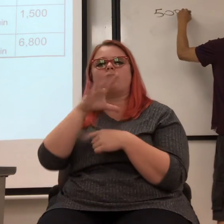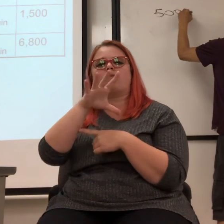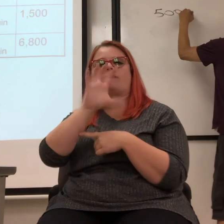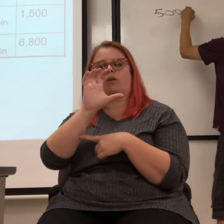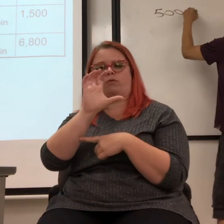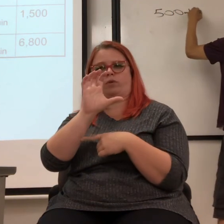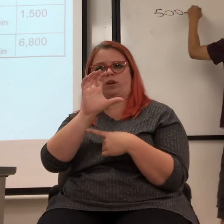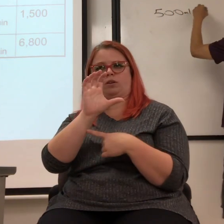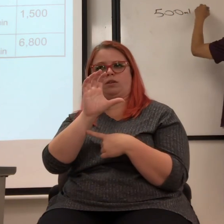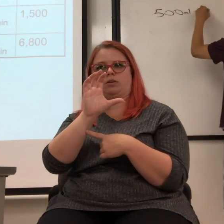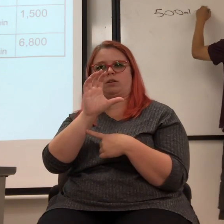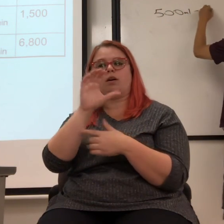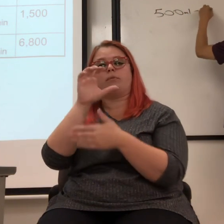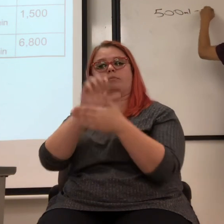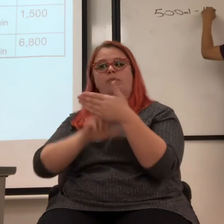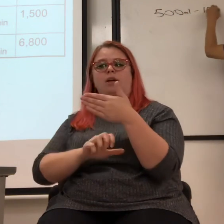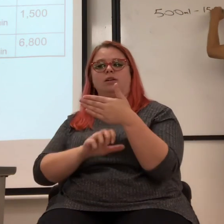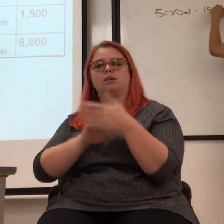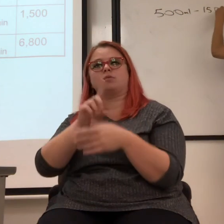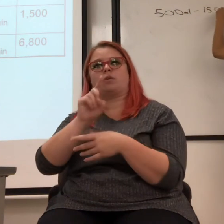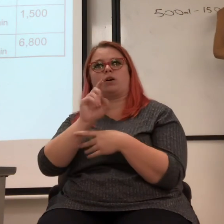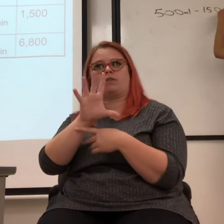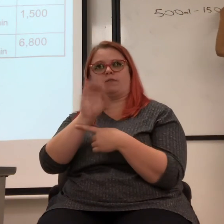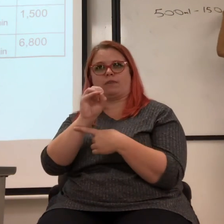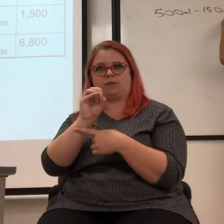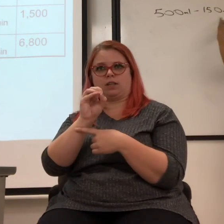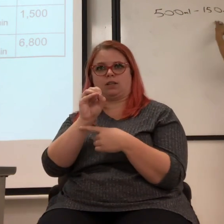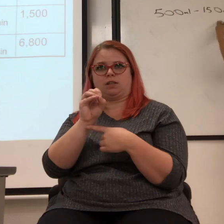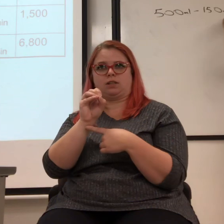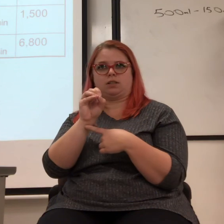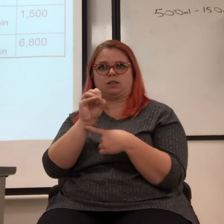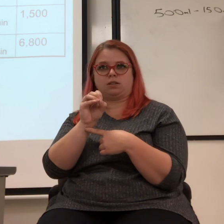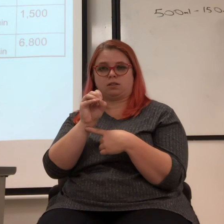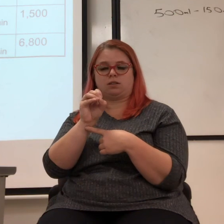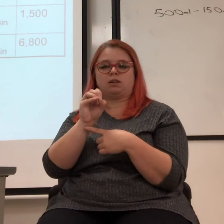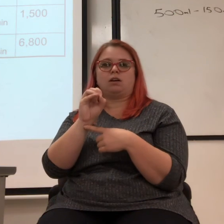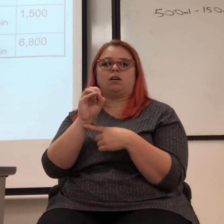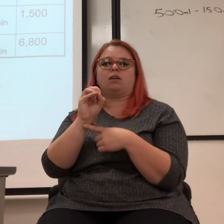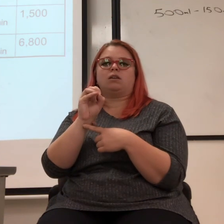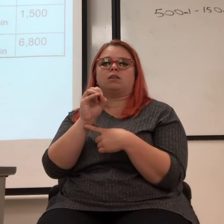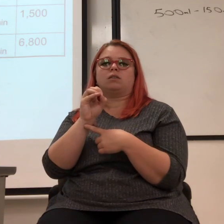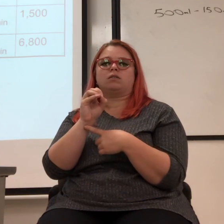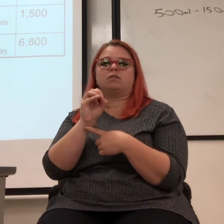500 minus 150, okay, gives me